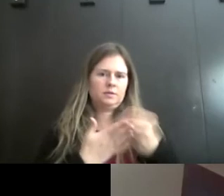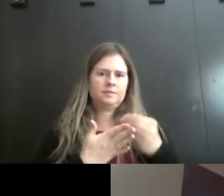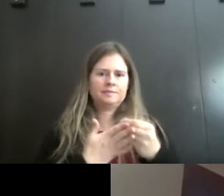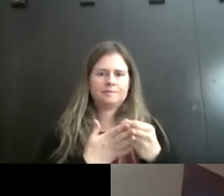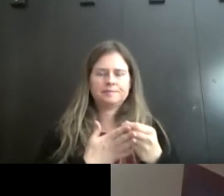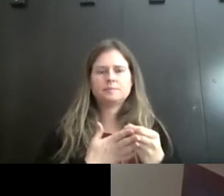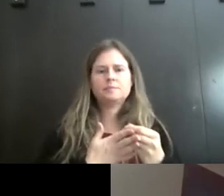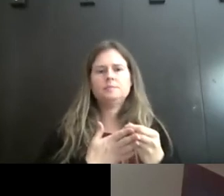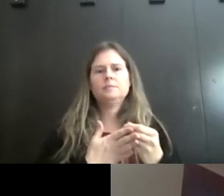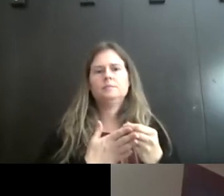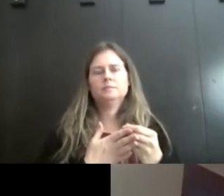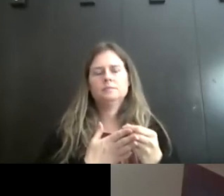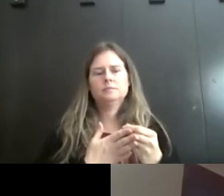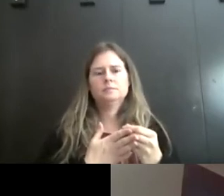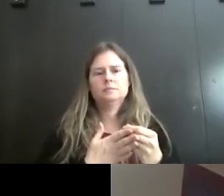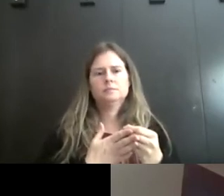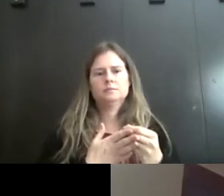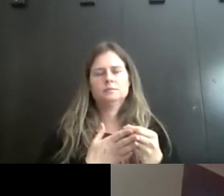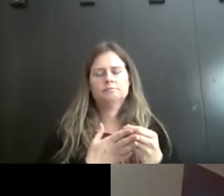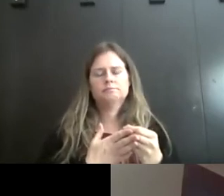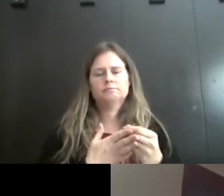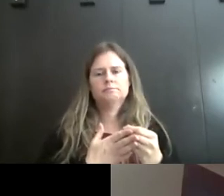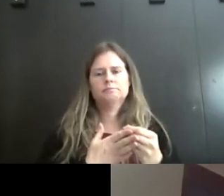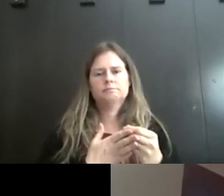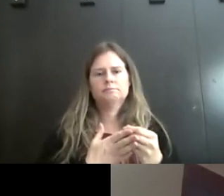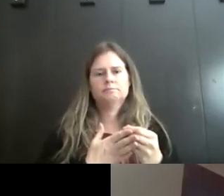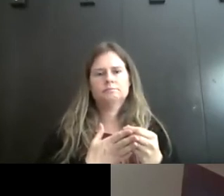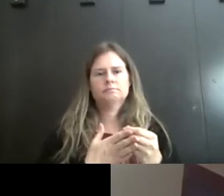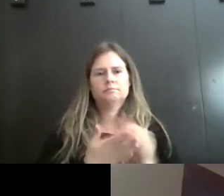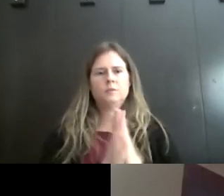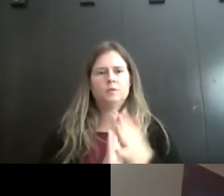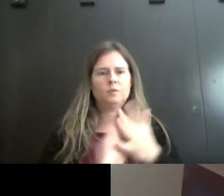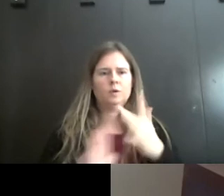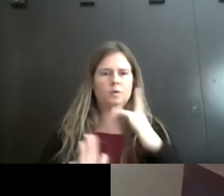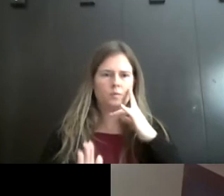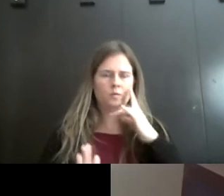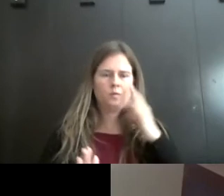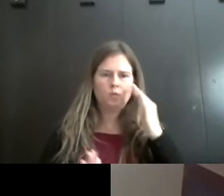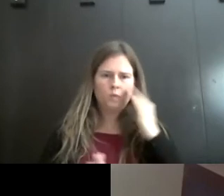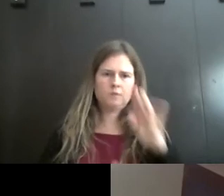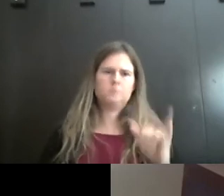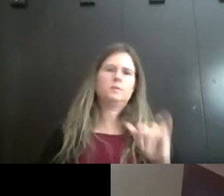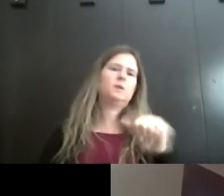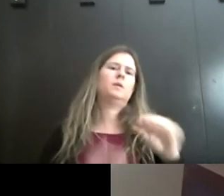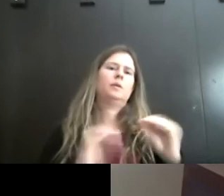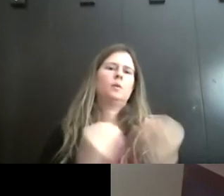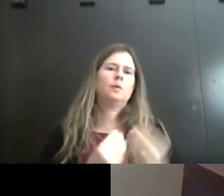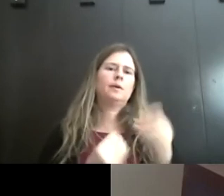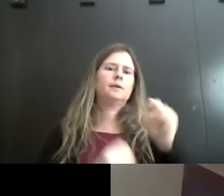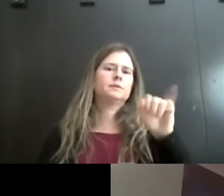to qualify to be recognized by other organizations like the Sierra